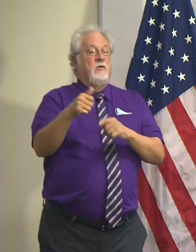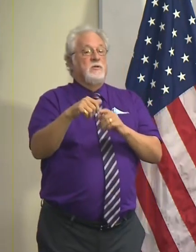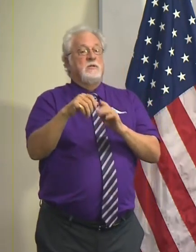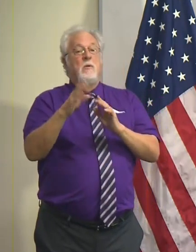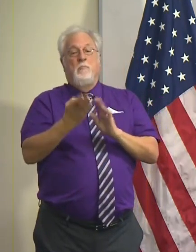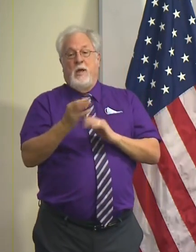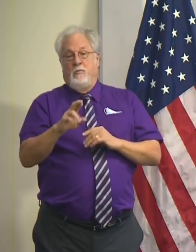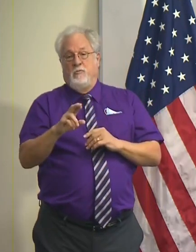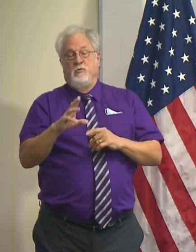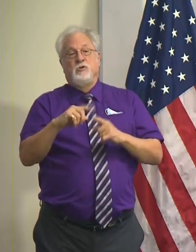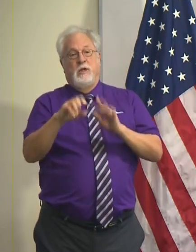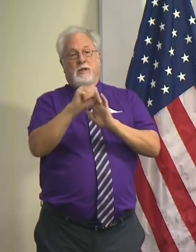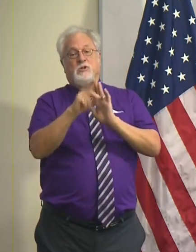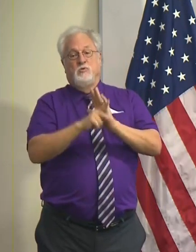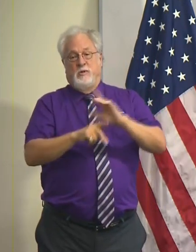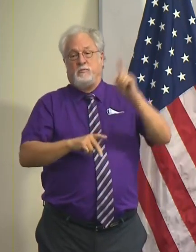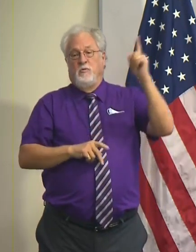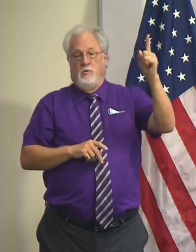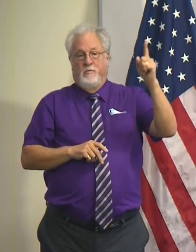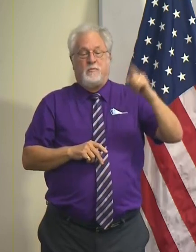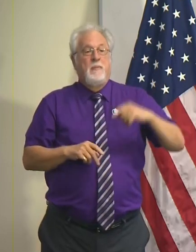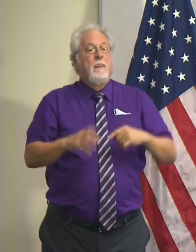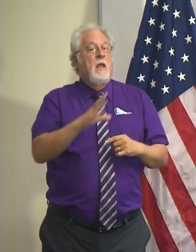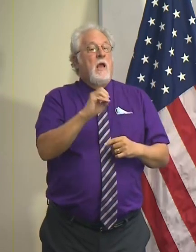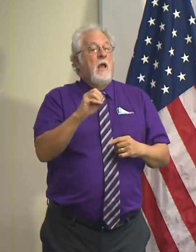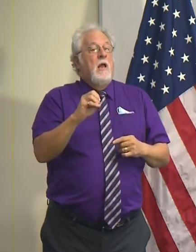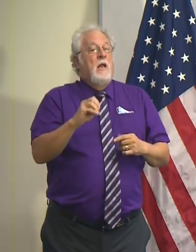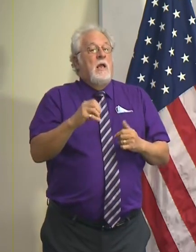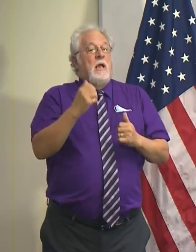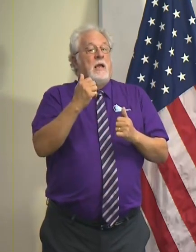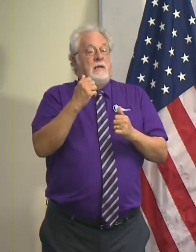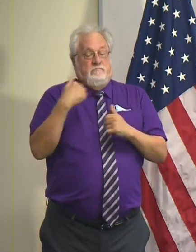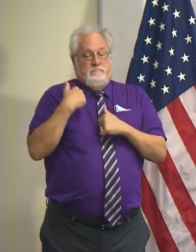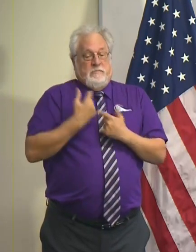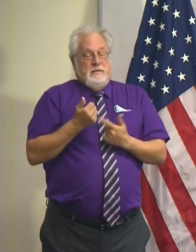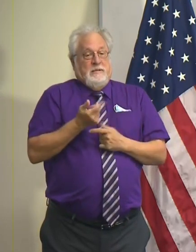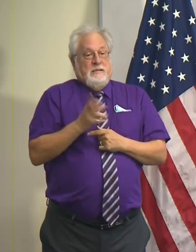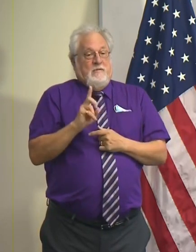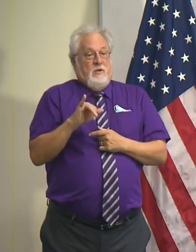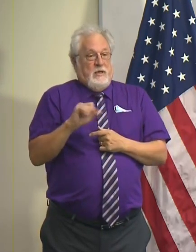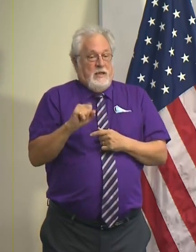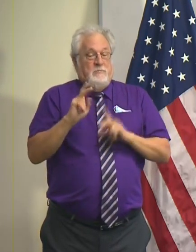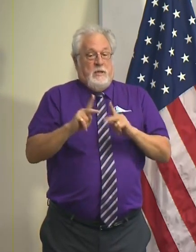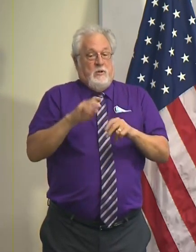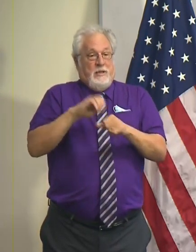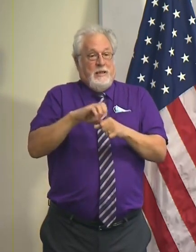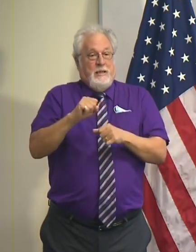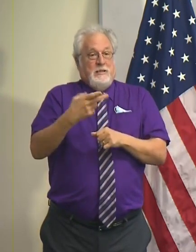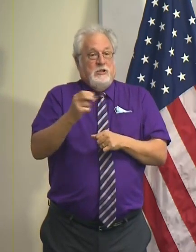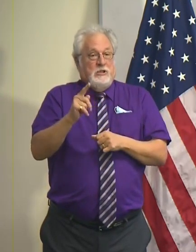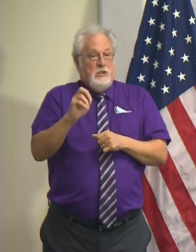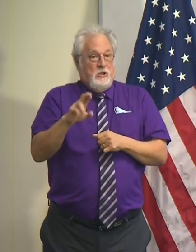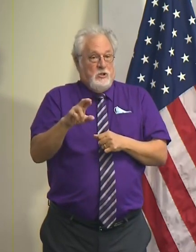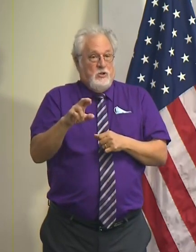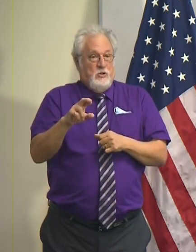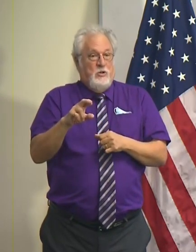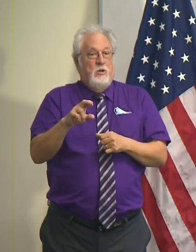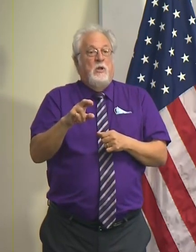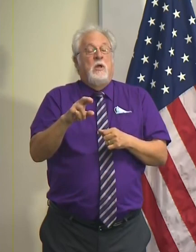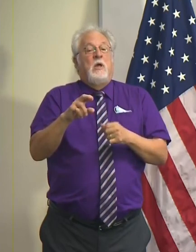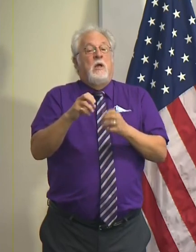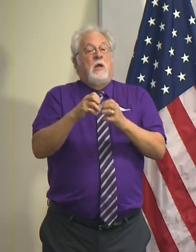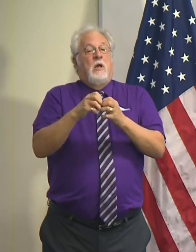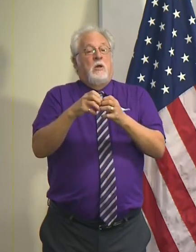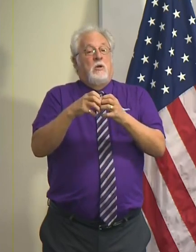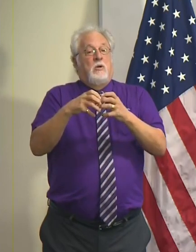in Baton Rouge and Shreveport. And so each of the last several days, the number of folks that we're sheltering on a nightly basis is